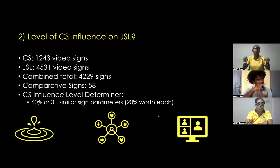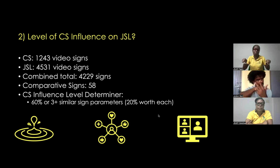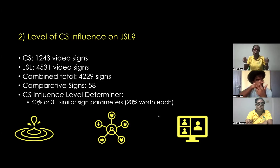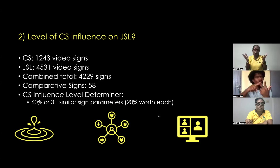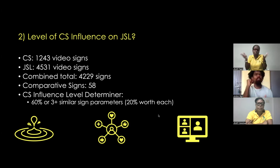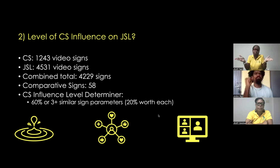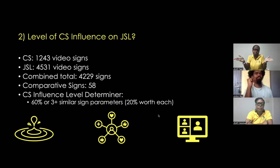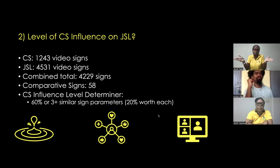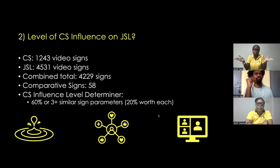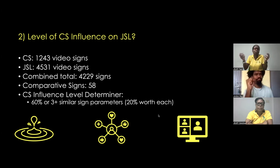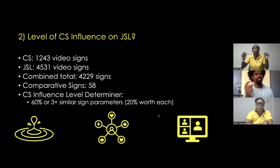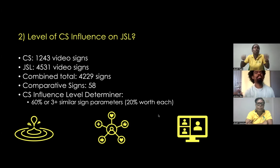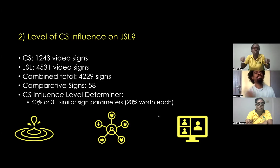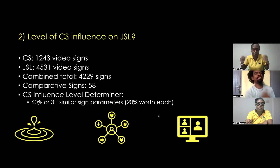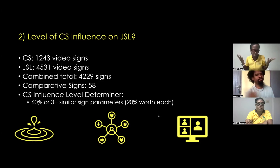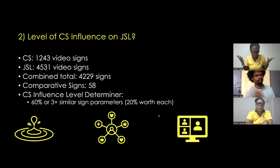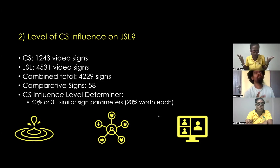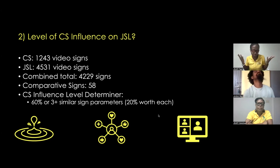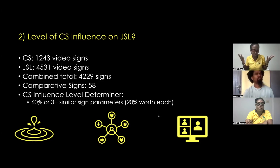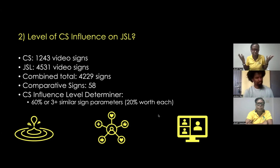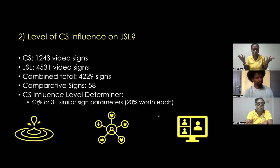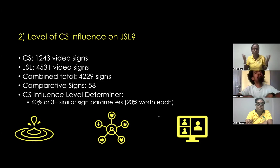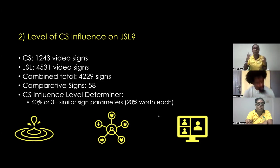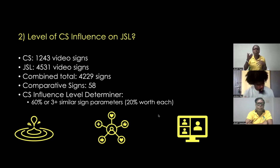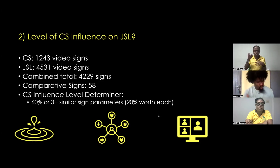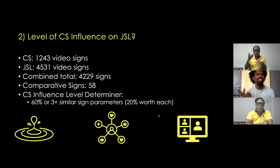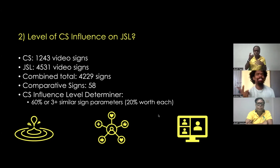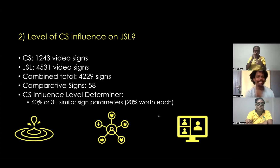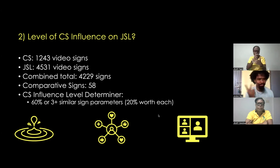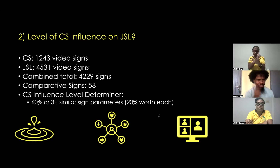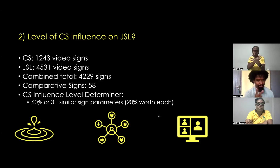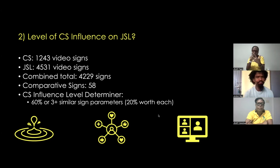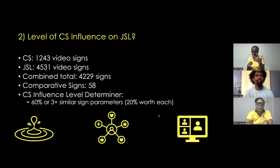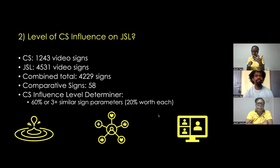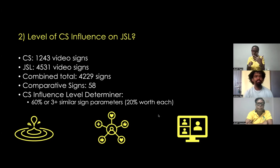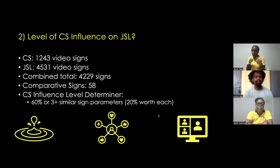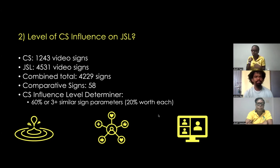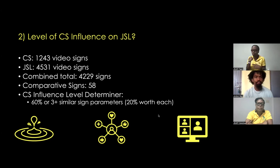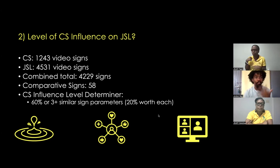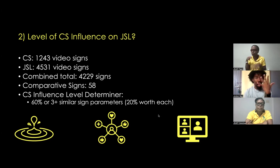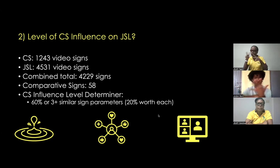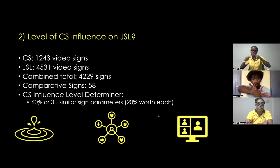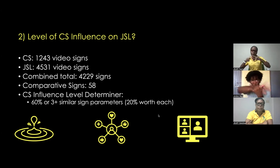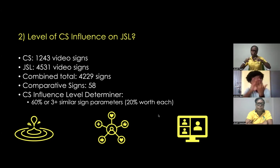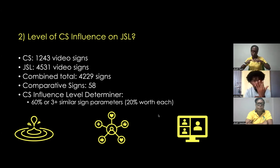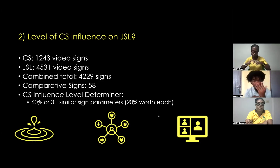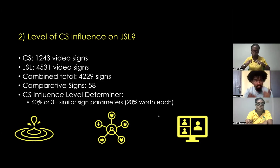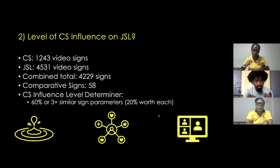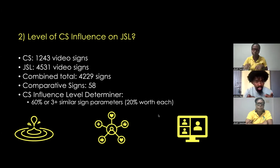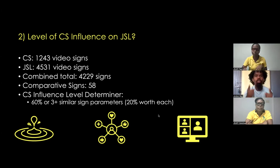HOL or LME, or there are 3 similarities in that. So when